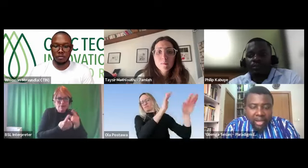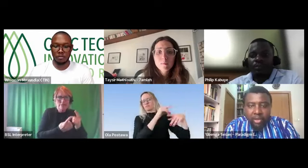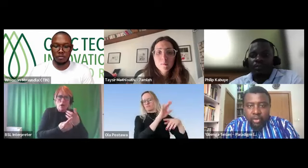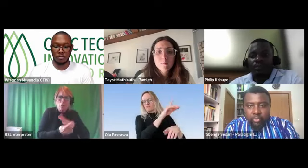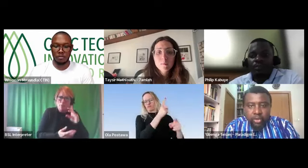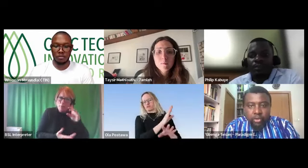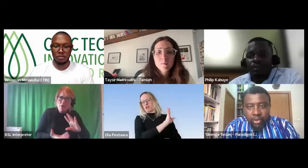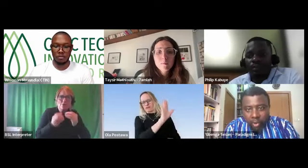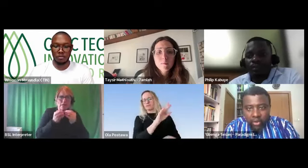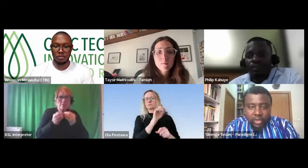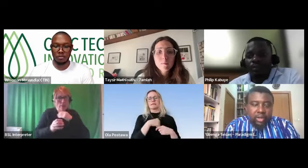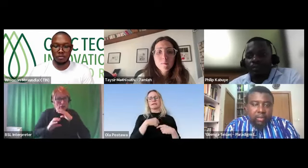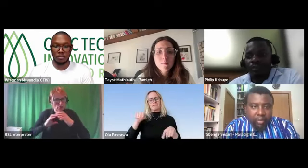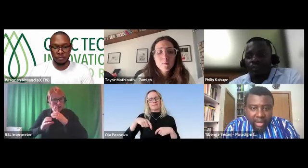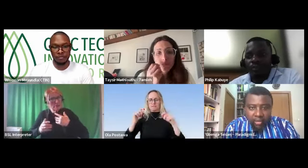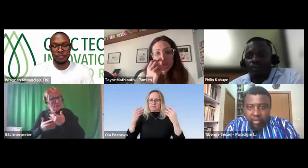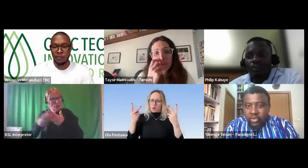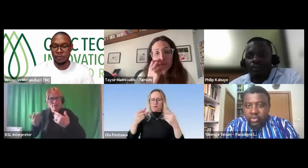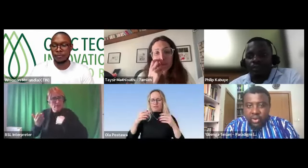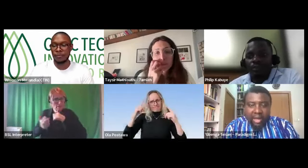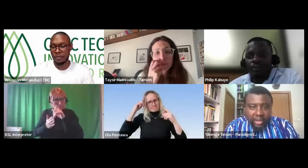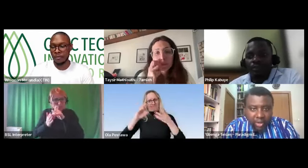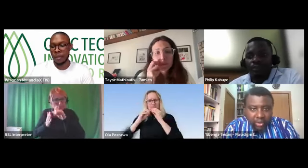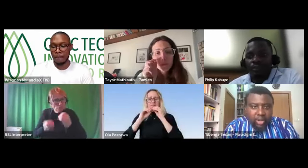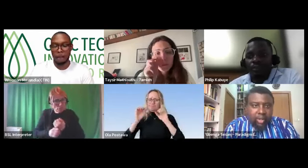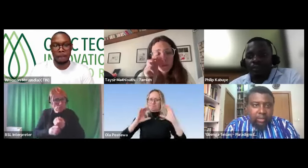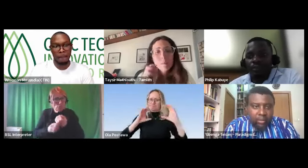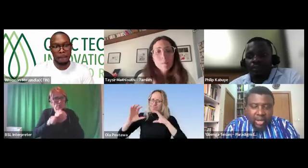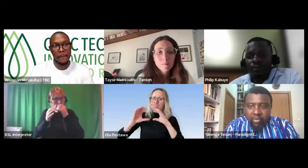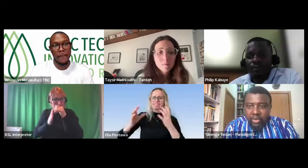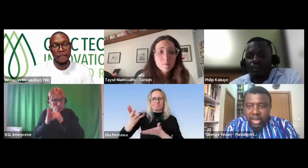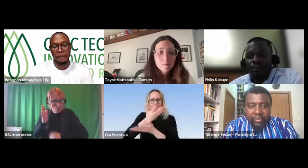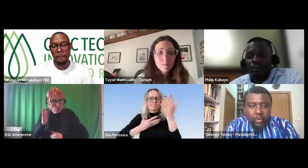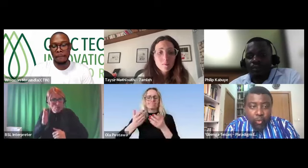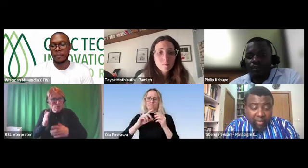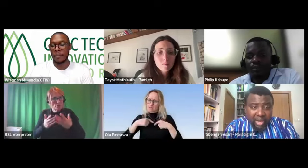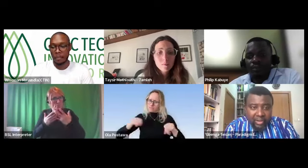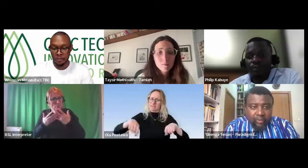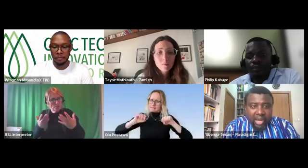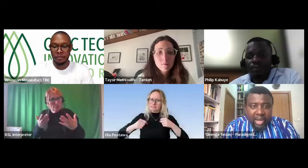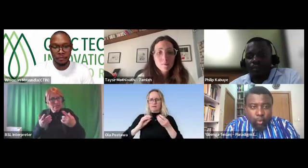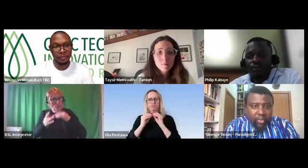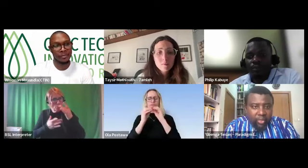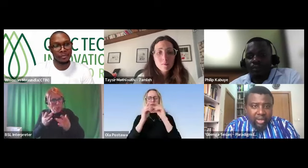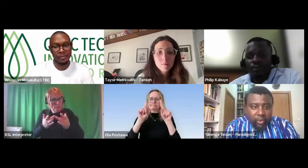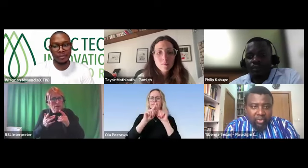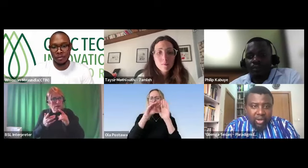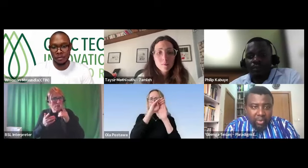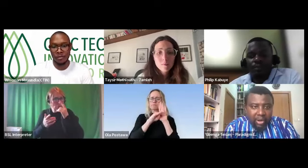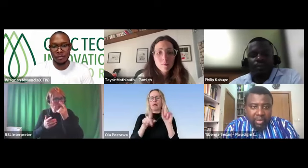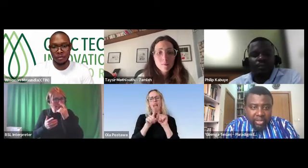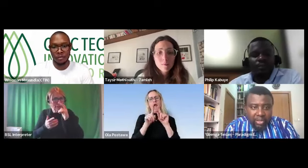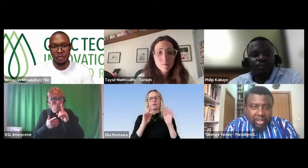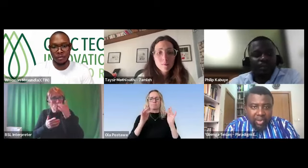communications. Many of us produce reports. Many of us write articles. Many of us have those webinars. One thing